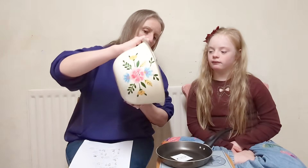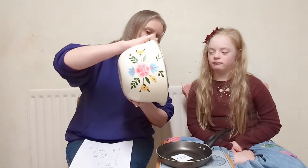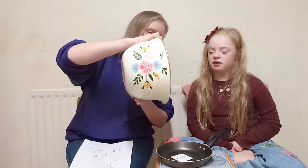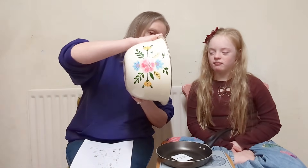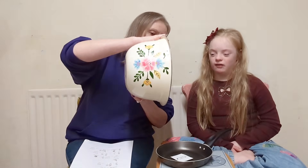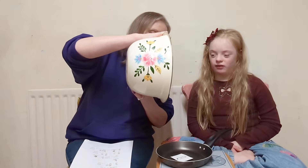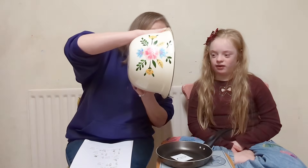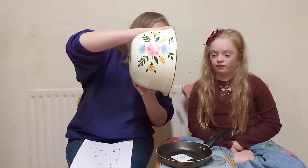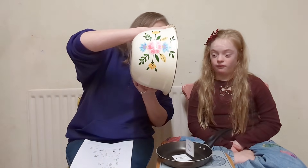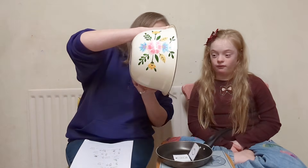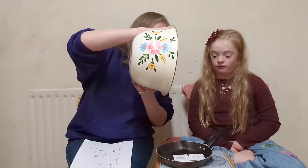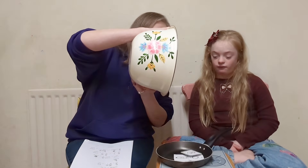Which ones?